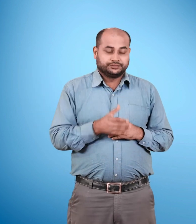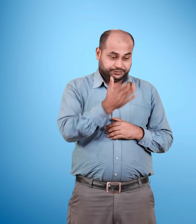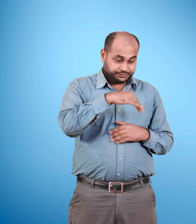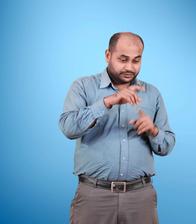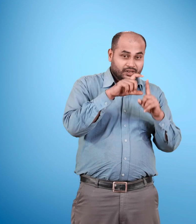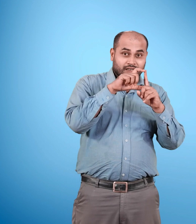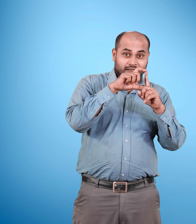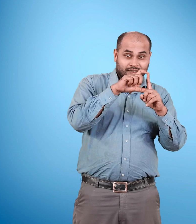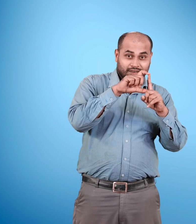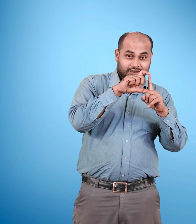D.